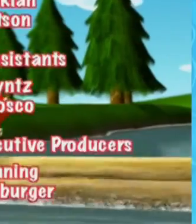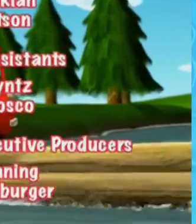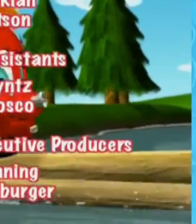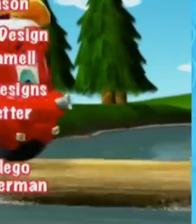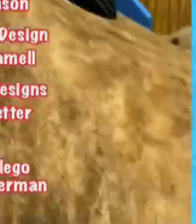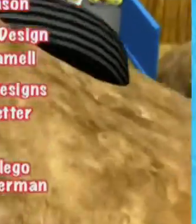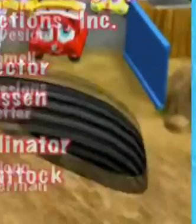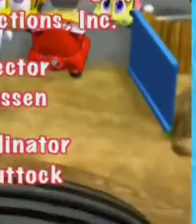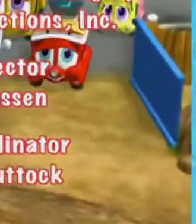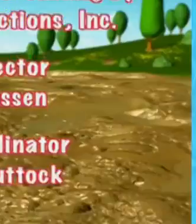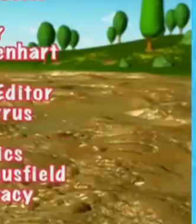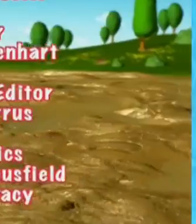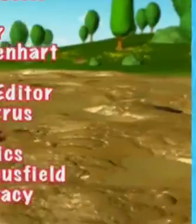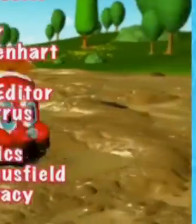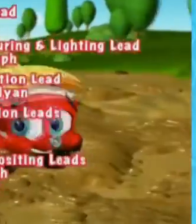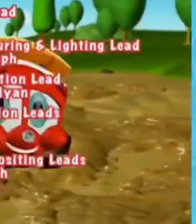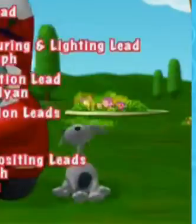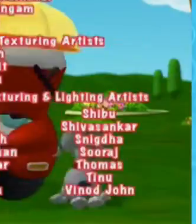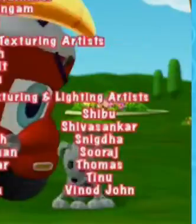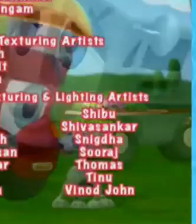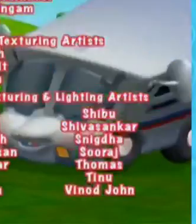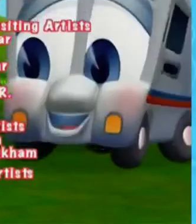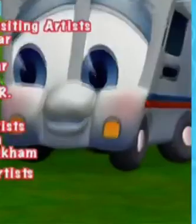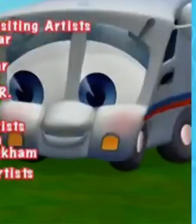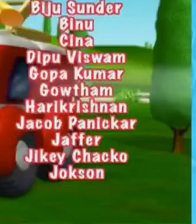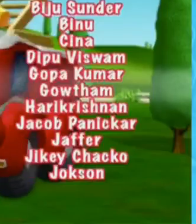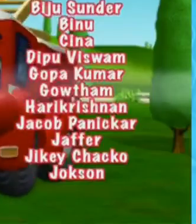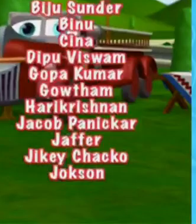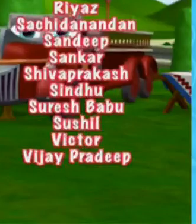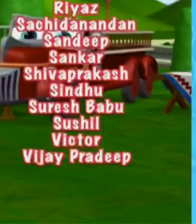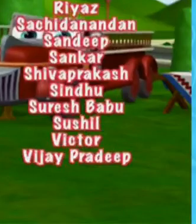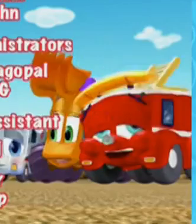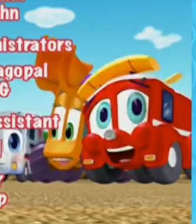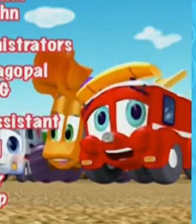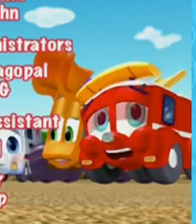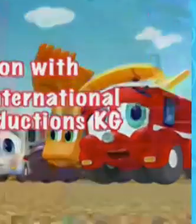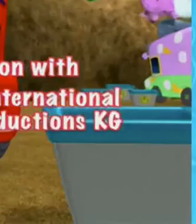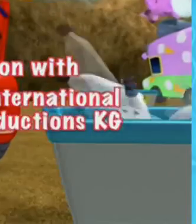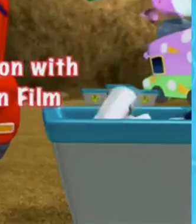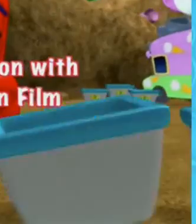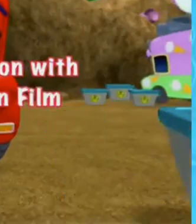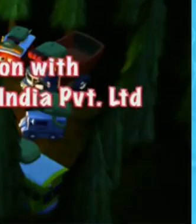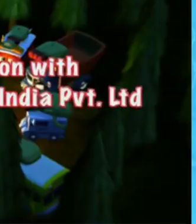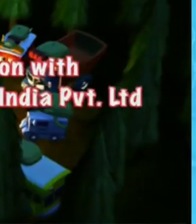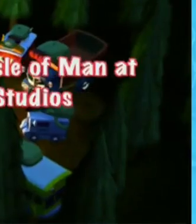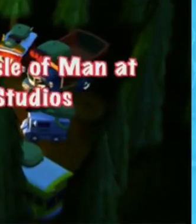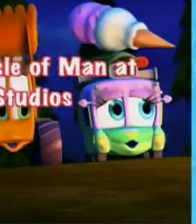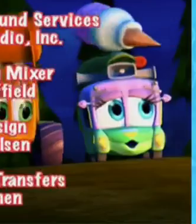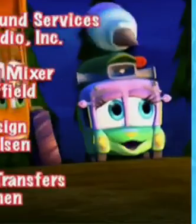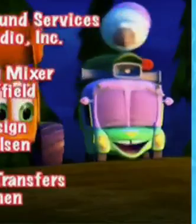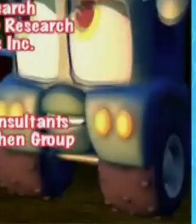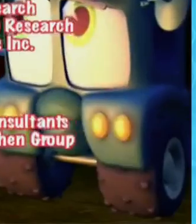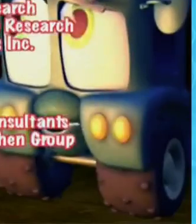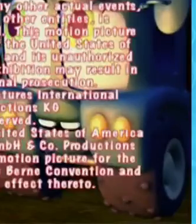you're the fire engine of the year. Let's go, Finley. We light up whenever